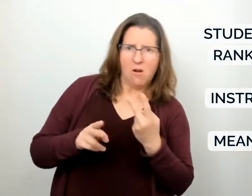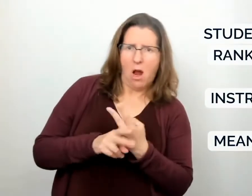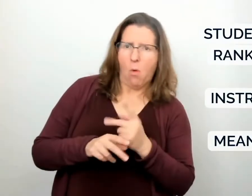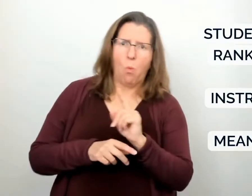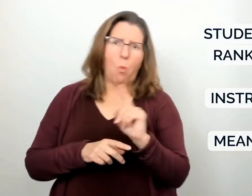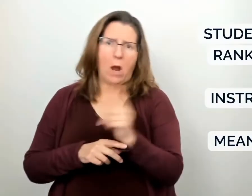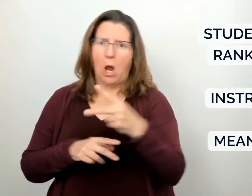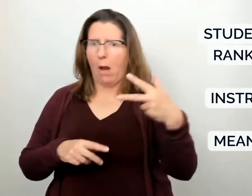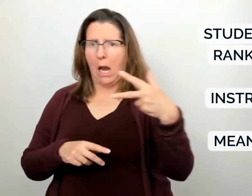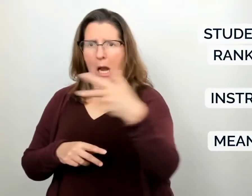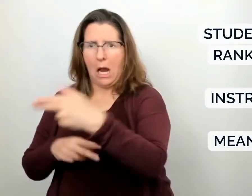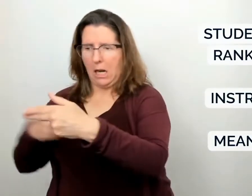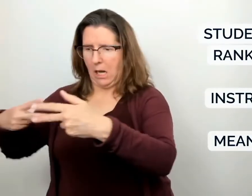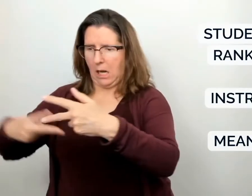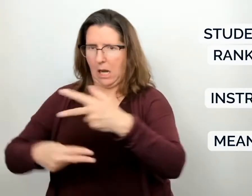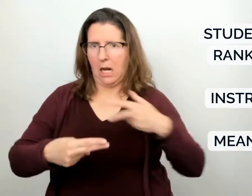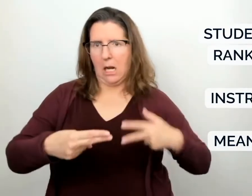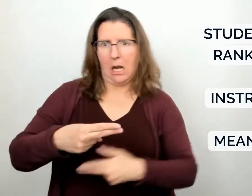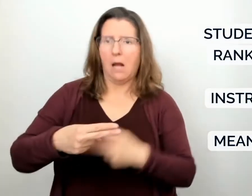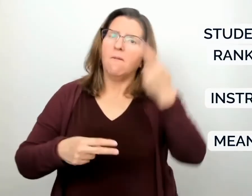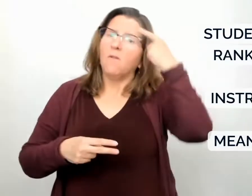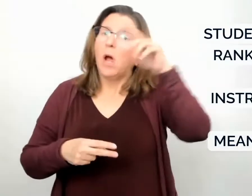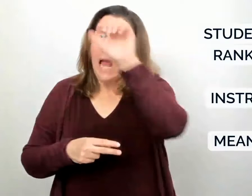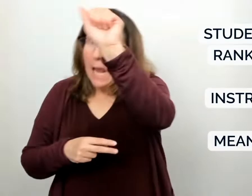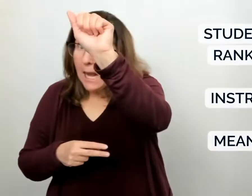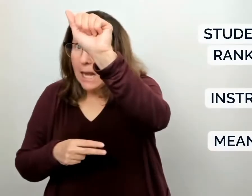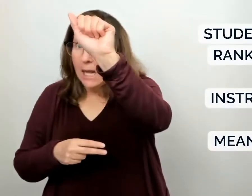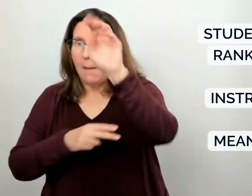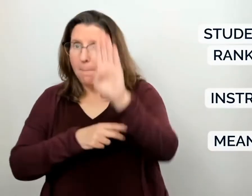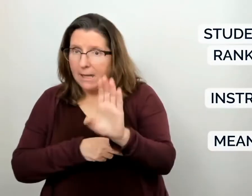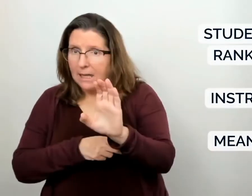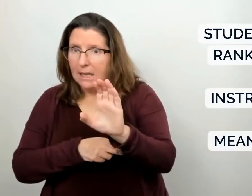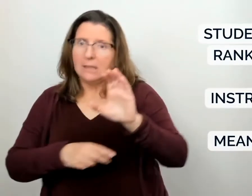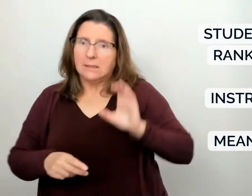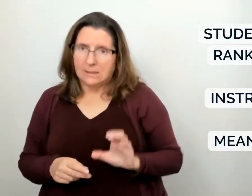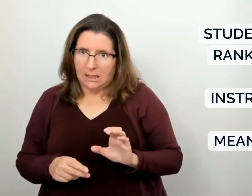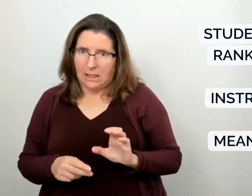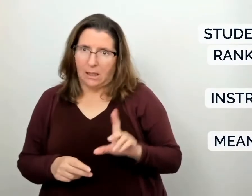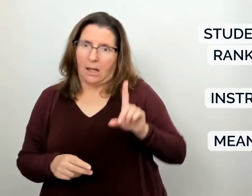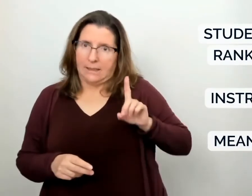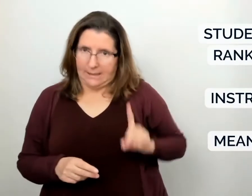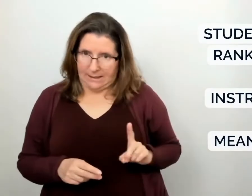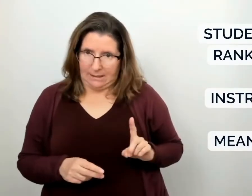or cutoff points to award the letter grades following the university's grading system.